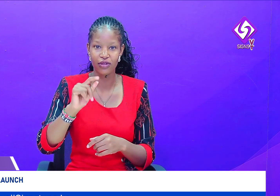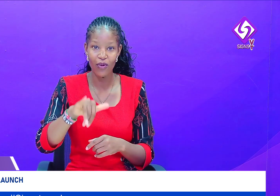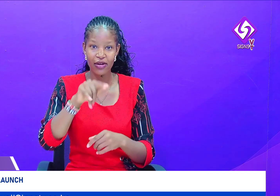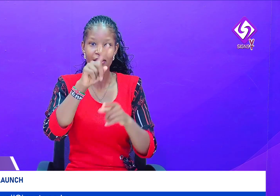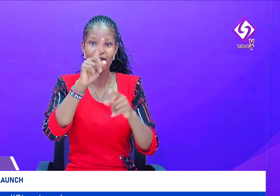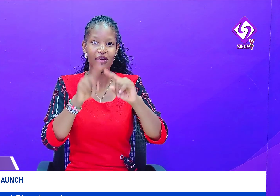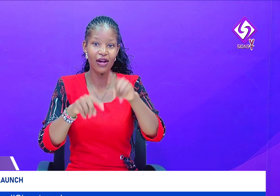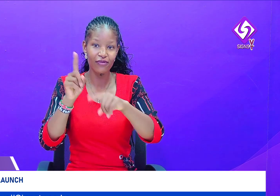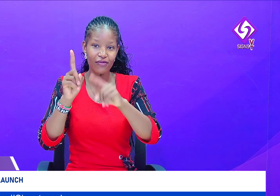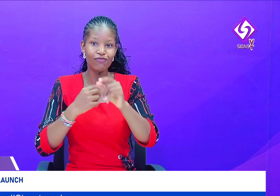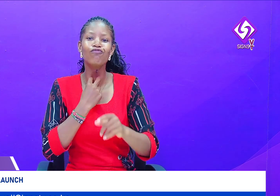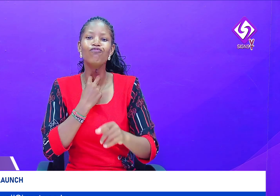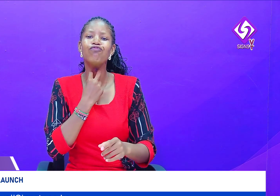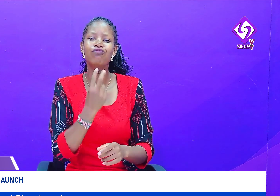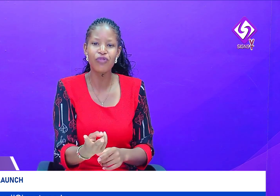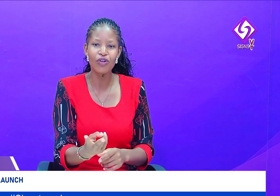of the marginalized.